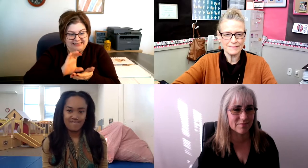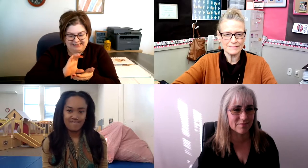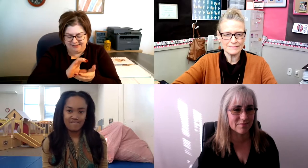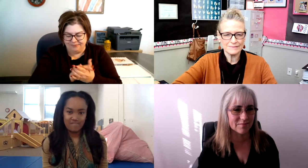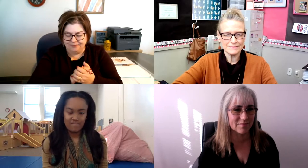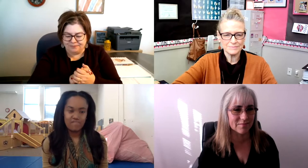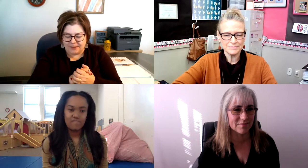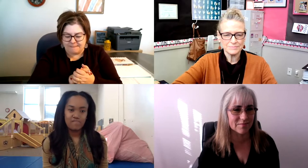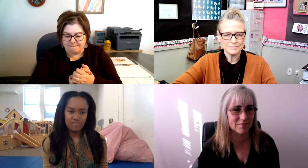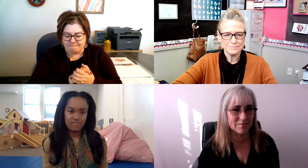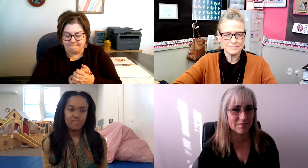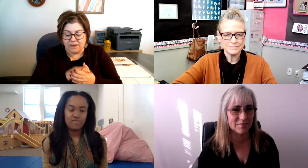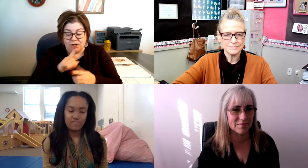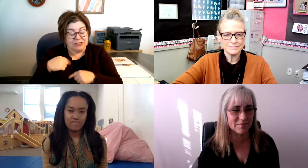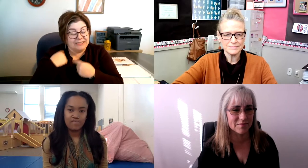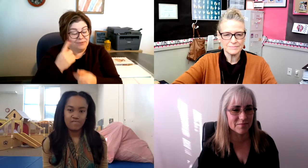Center for Early Intervention on Deafness.